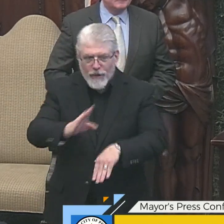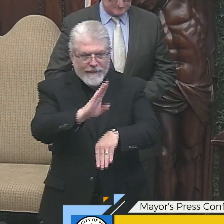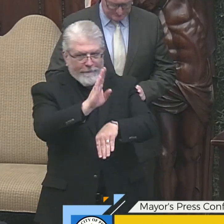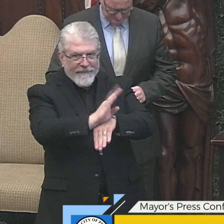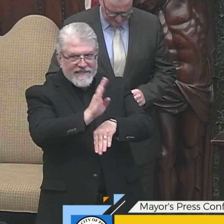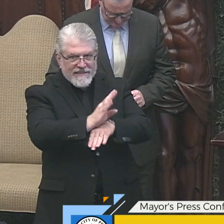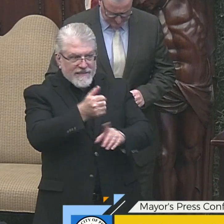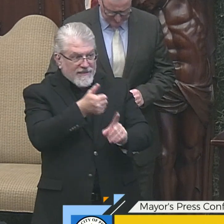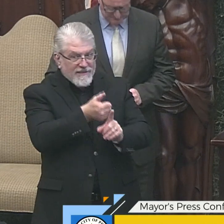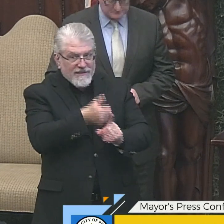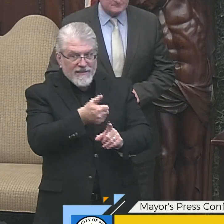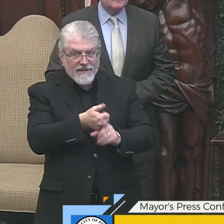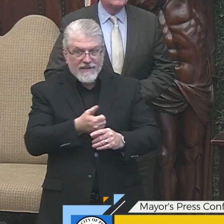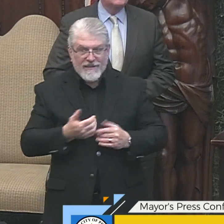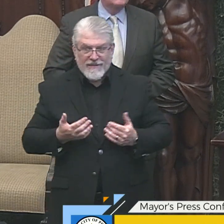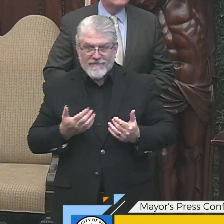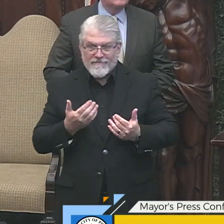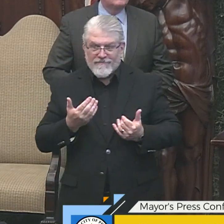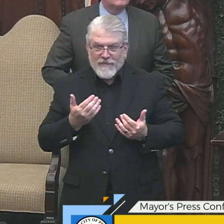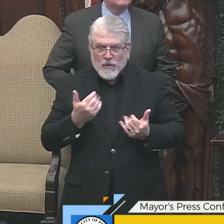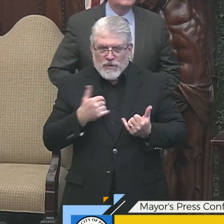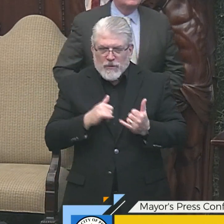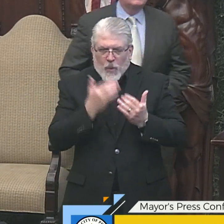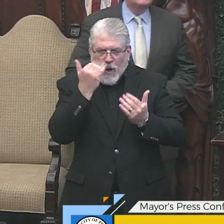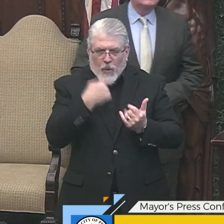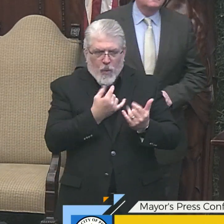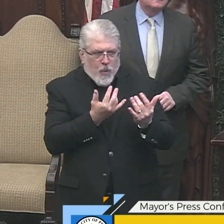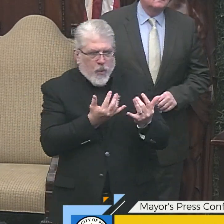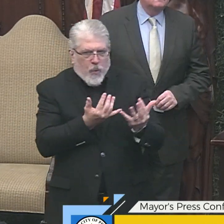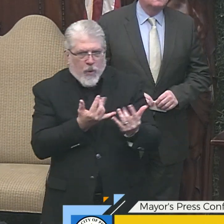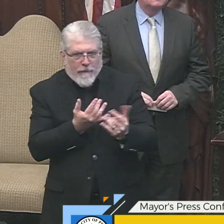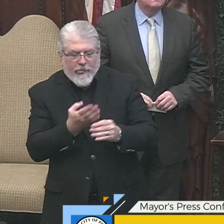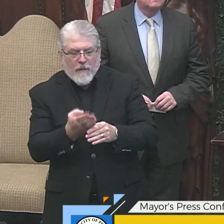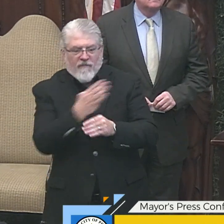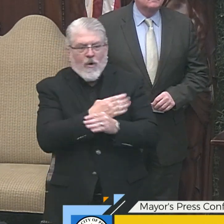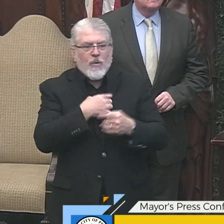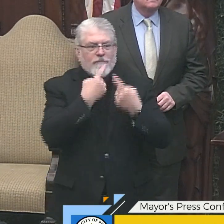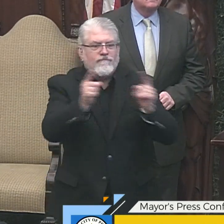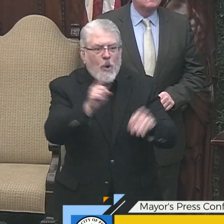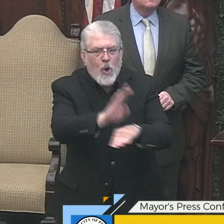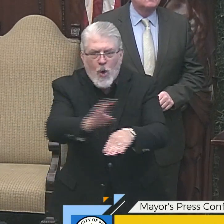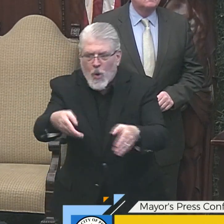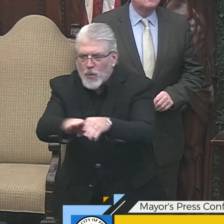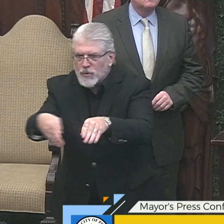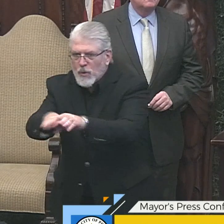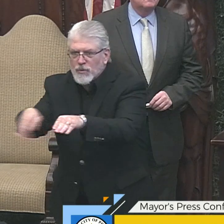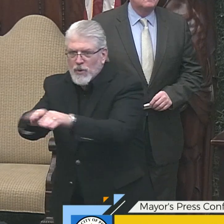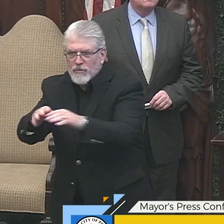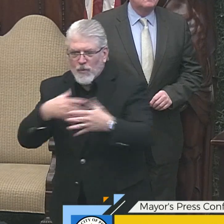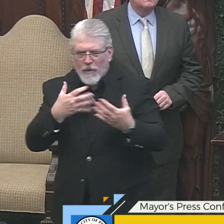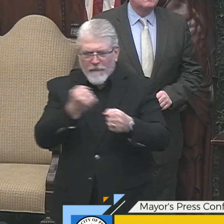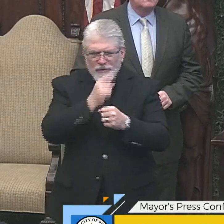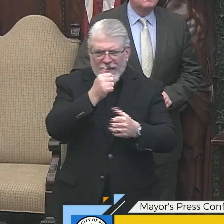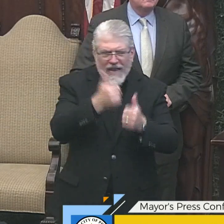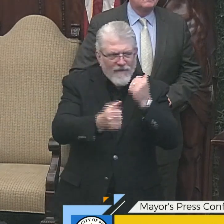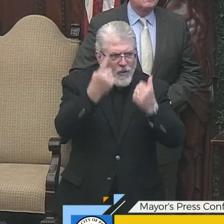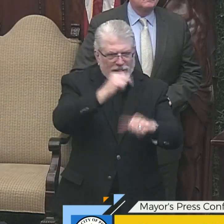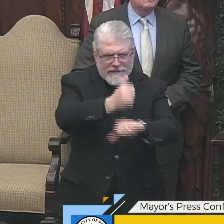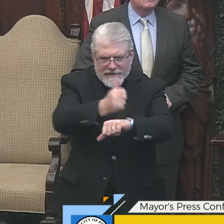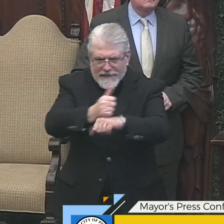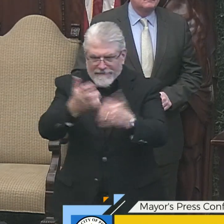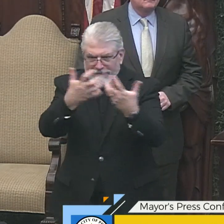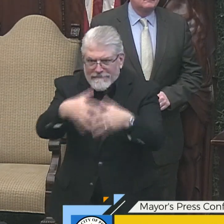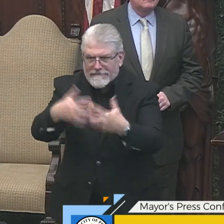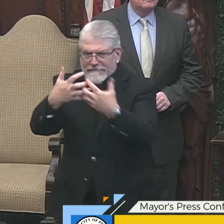waited a little bit of time before we announced these closures, was to make sure we had some supports in place, whether that's food access,